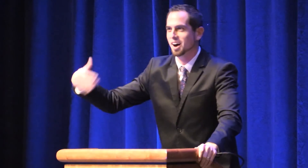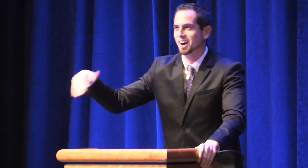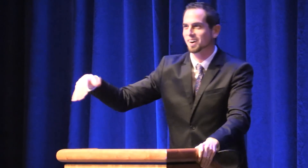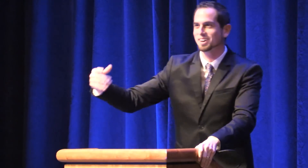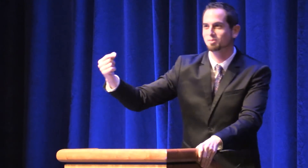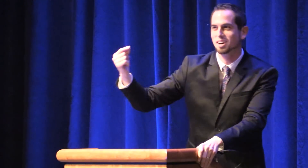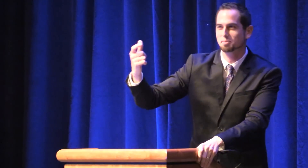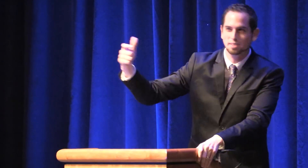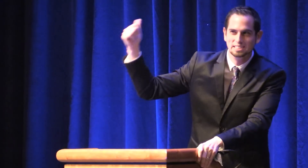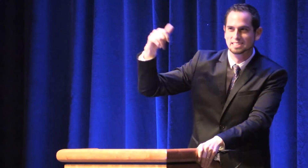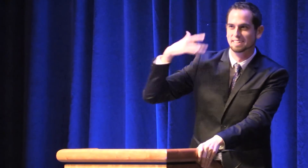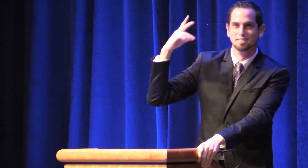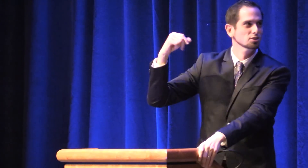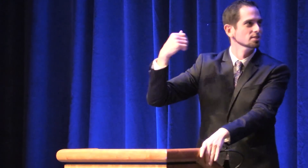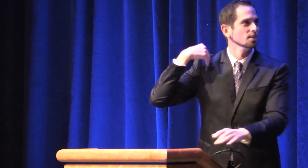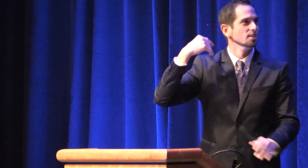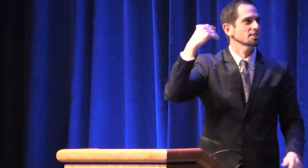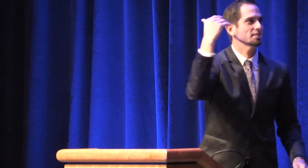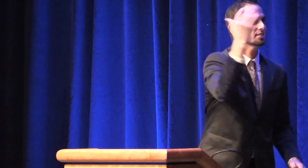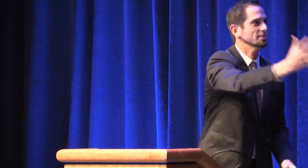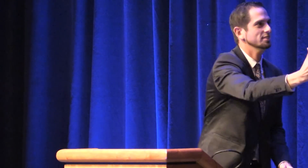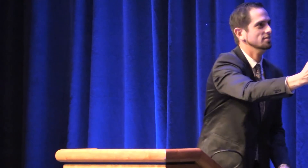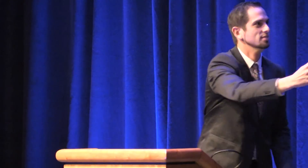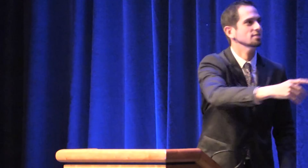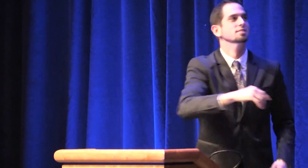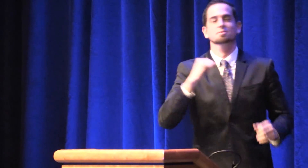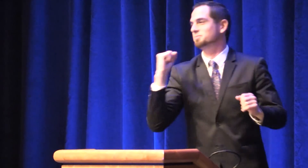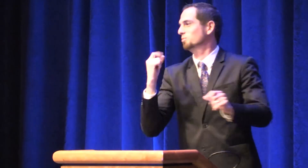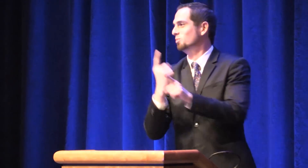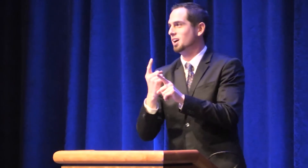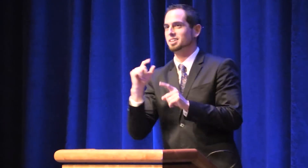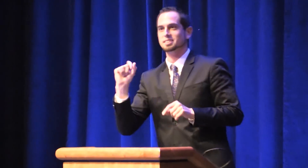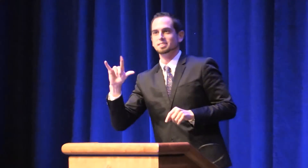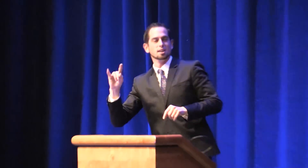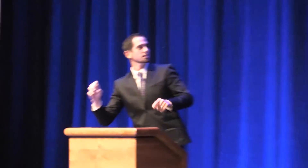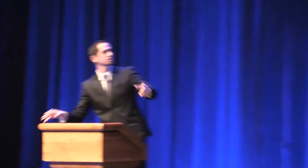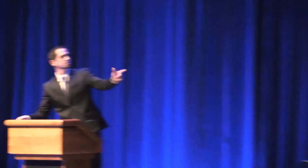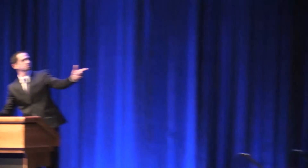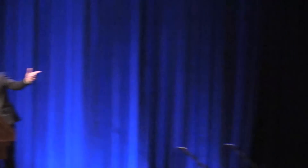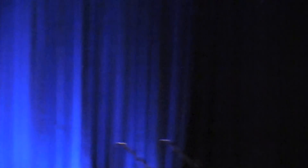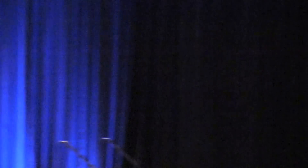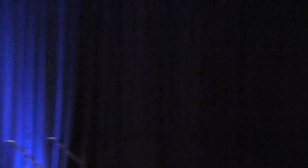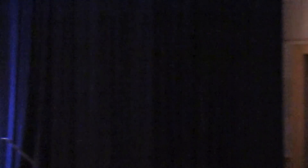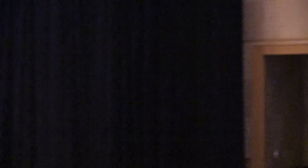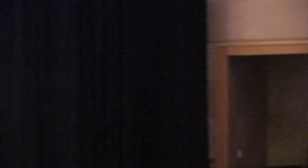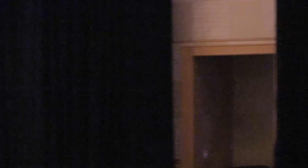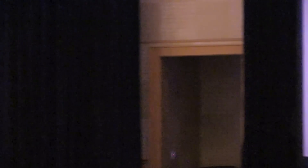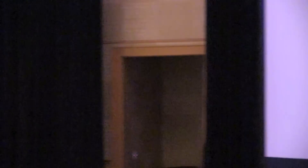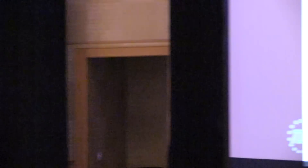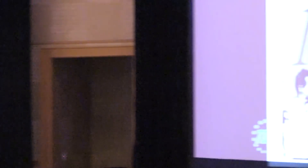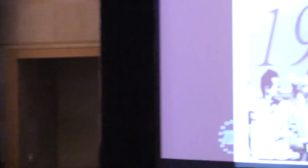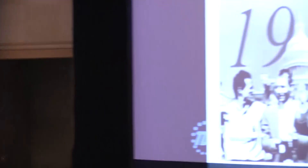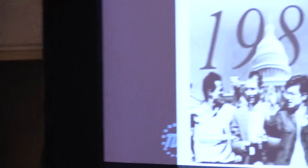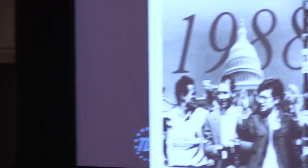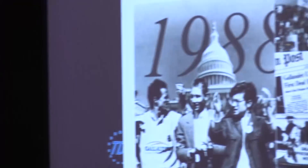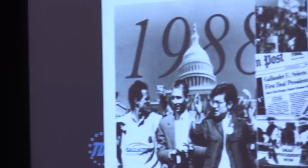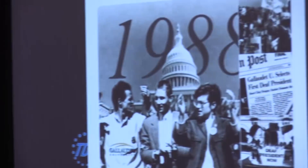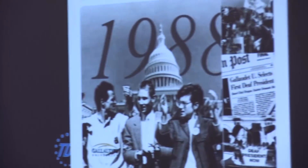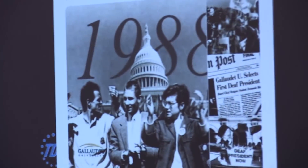result has a job still. Okay, back to DPN. 30 years ago, can you believe it?